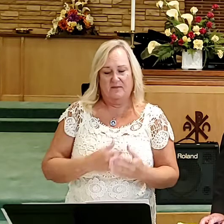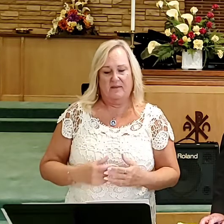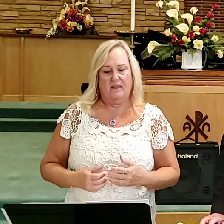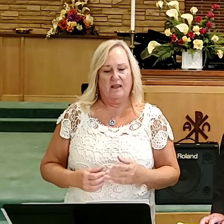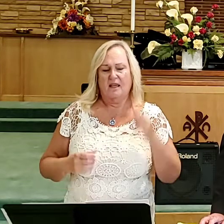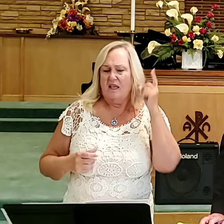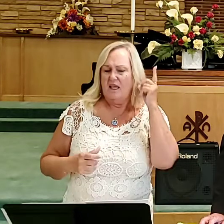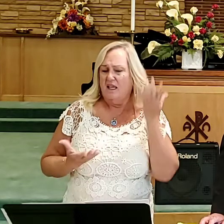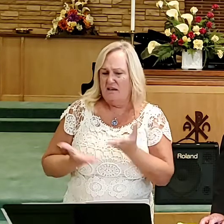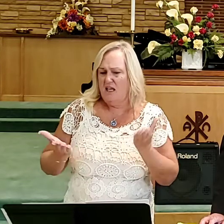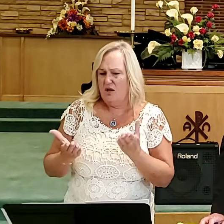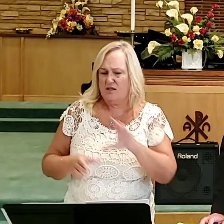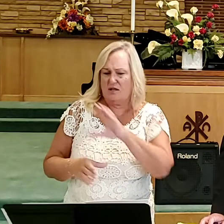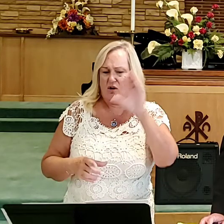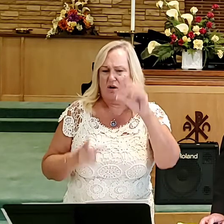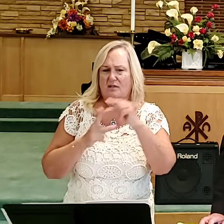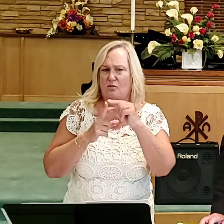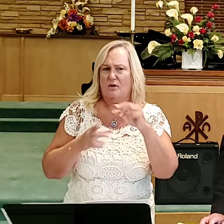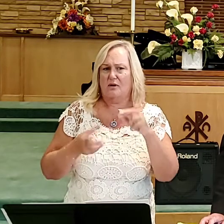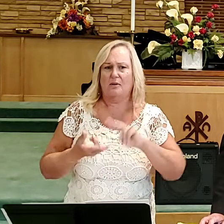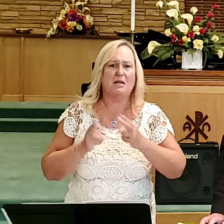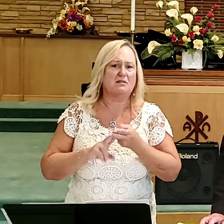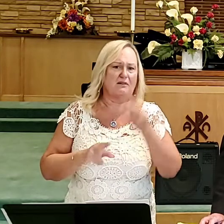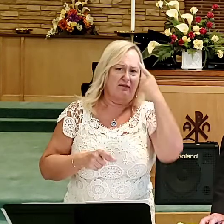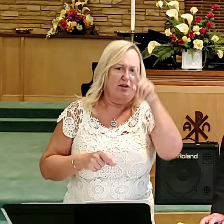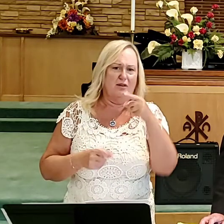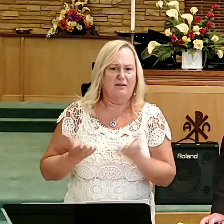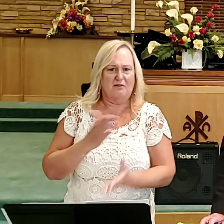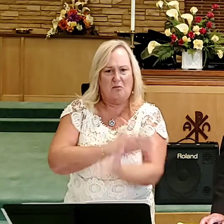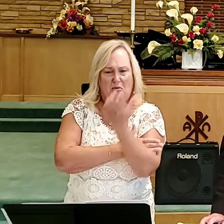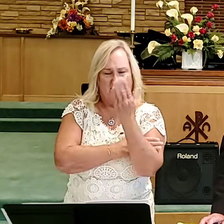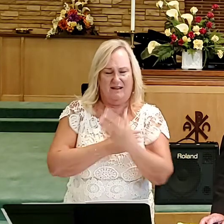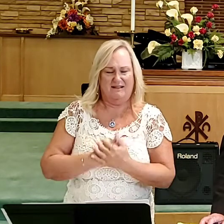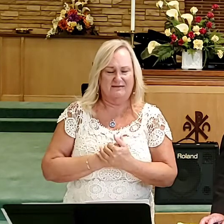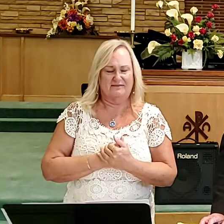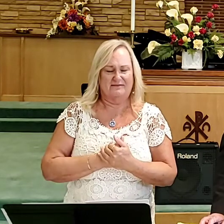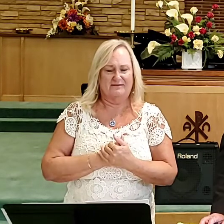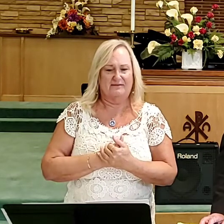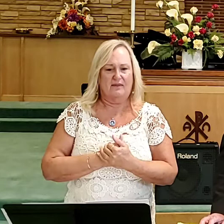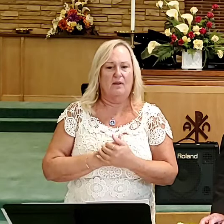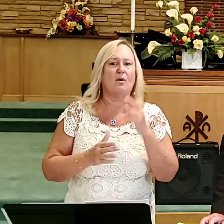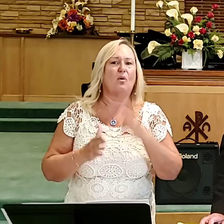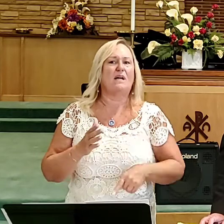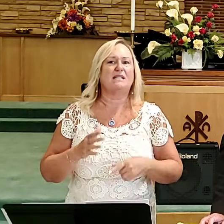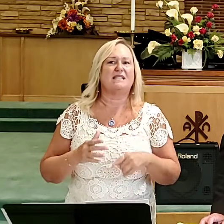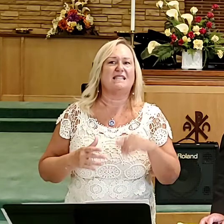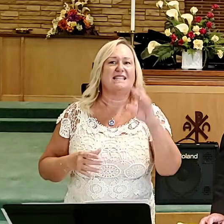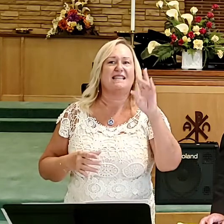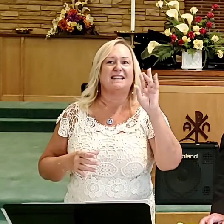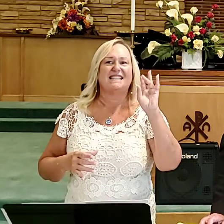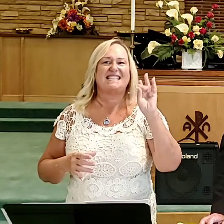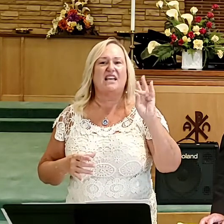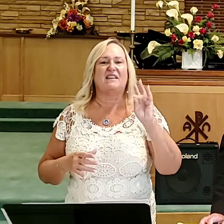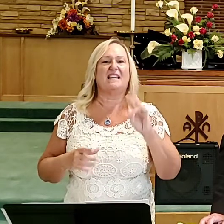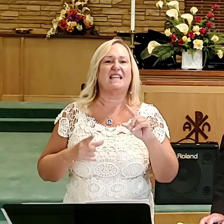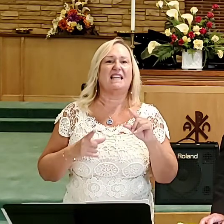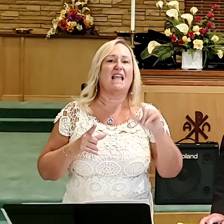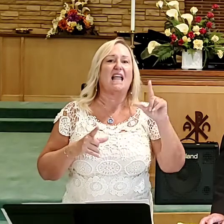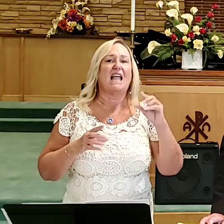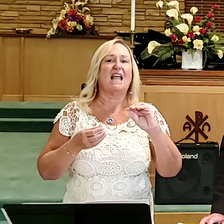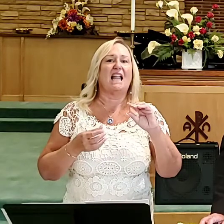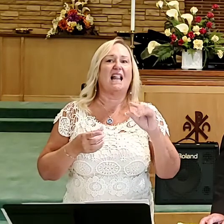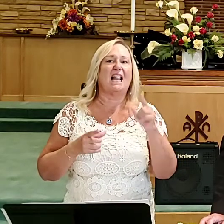So here's a crossword puzzle for you this morning. What's a 7-letter word for faith?